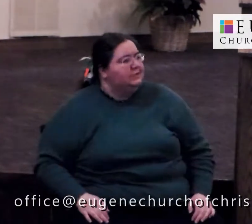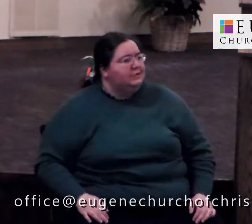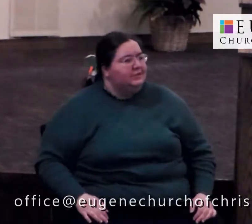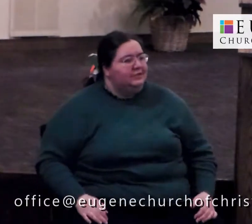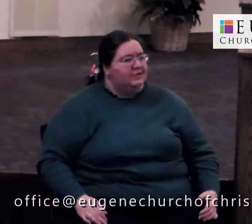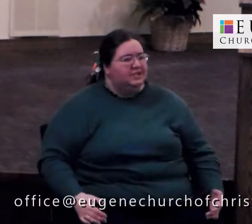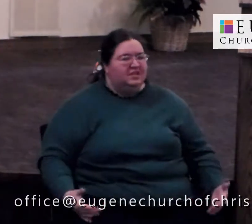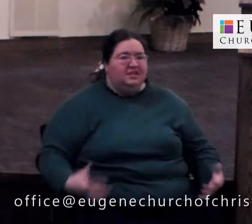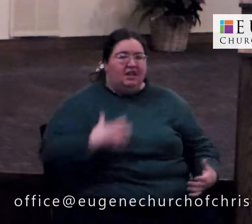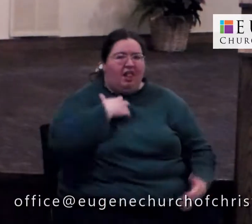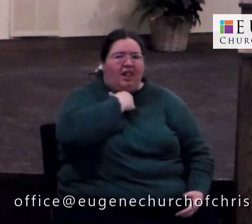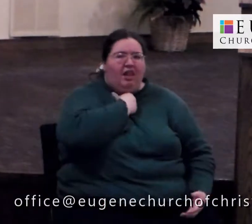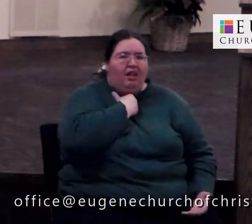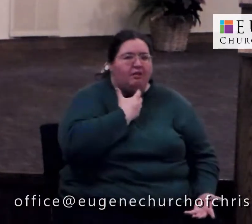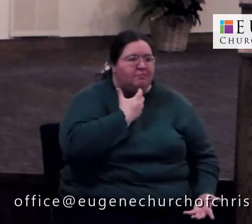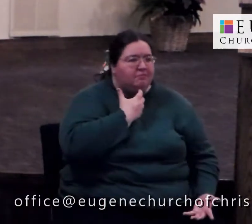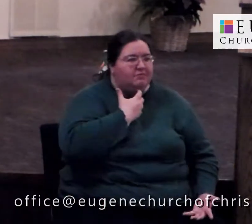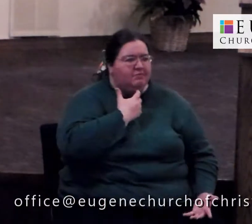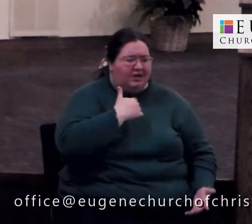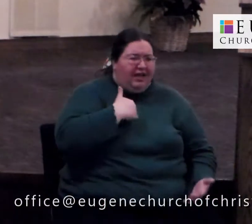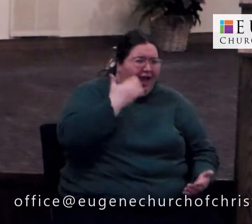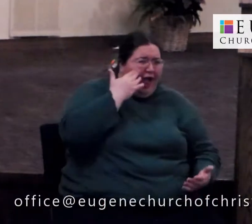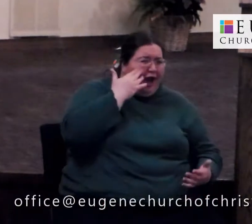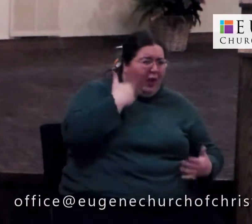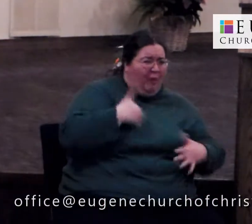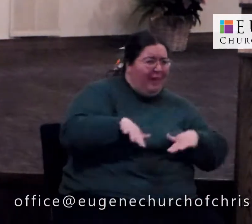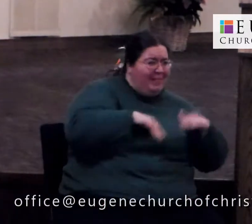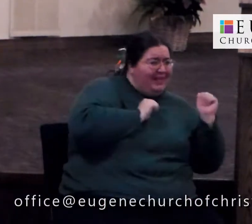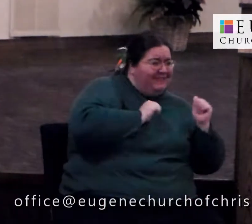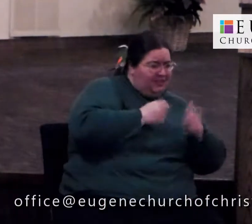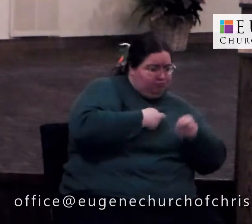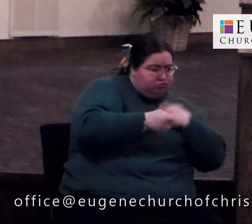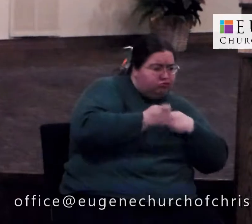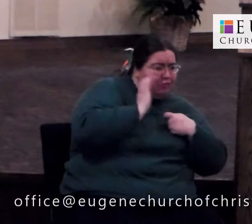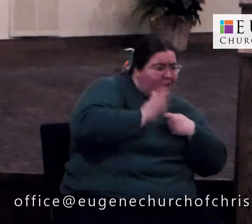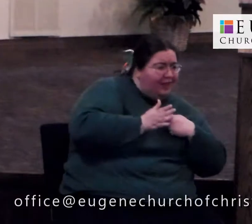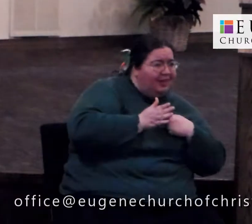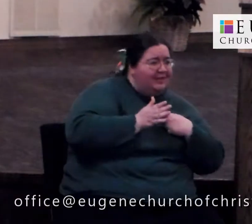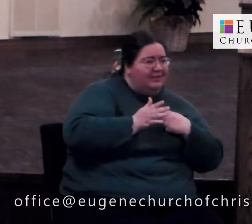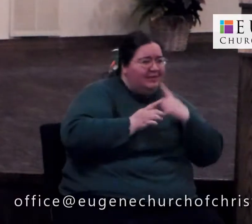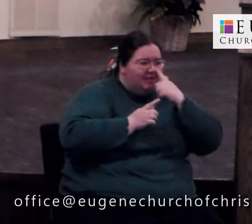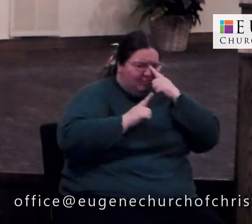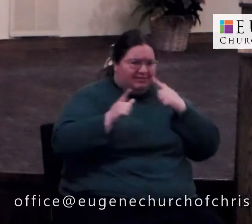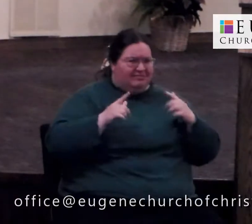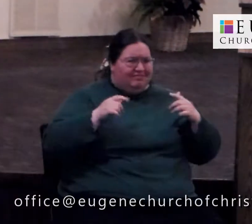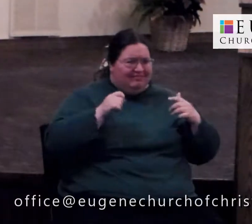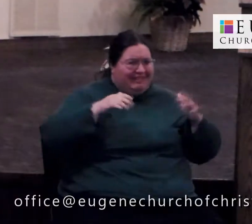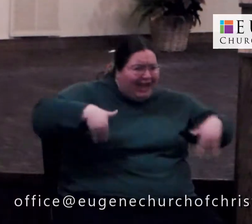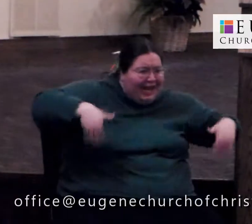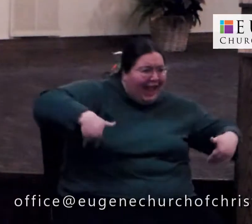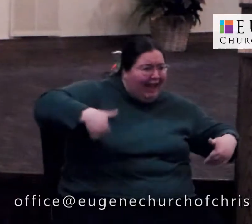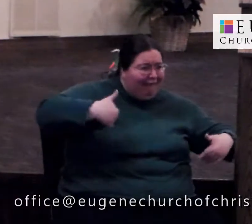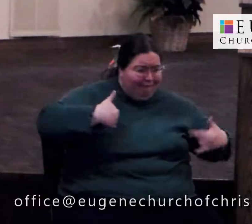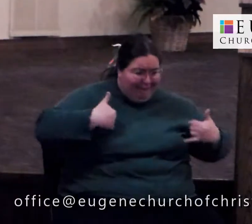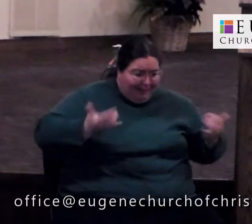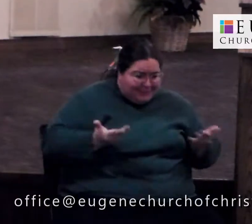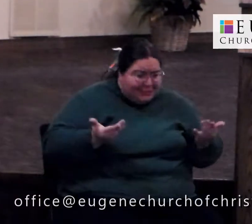I know I'm going to be replaced because that's how it all works once I'm gone, but that happens once I'm gone. That doesn't happen now. Don't get any ideas for next